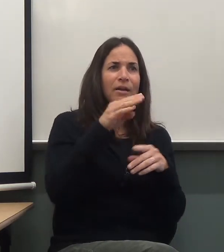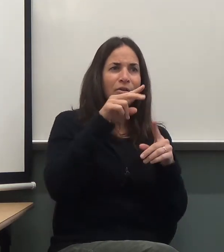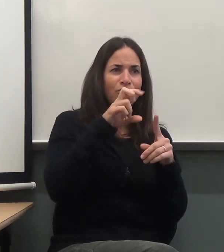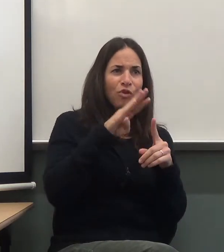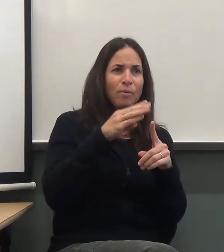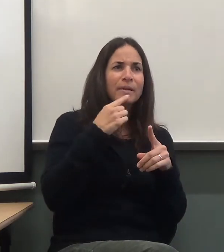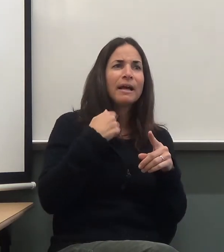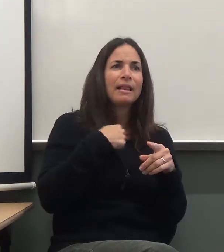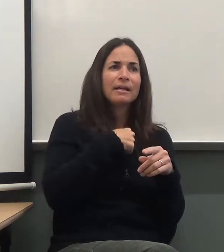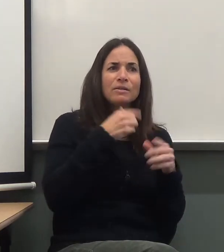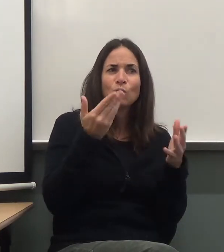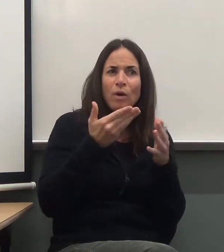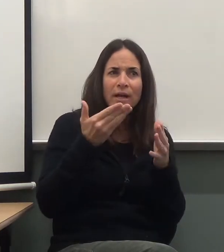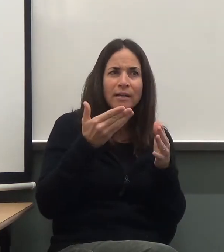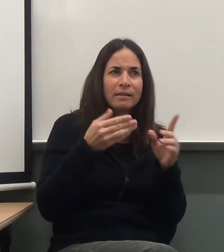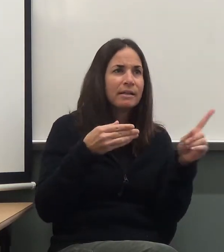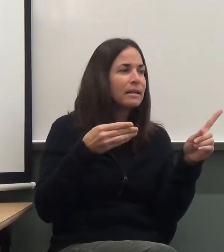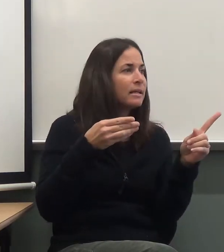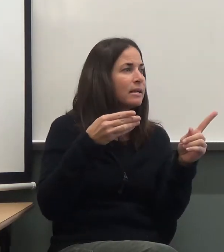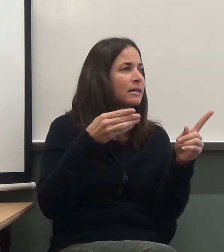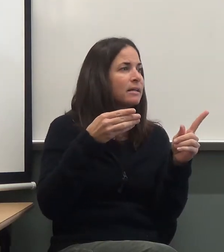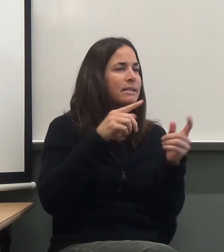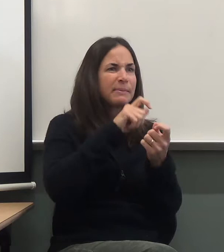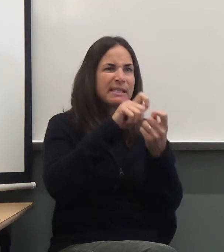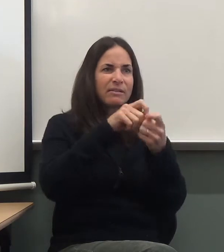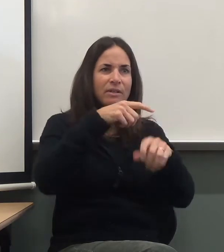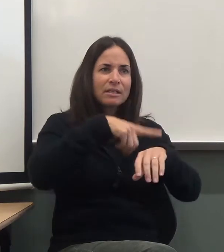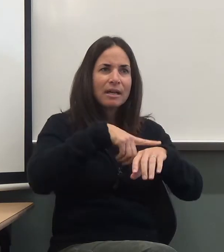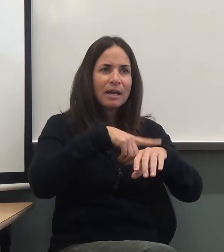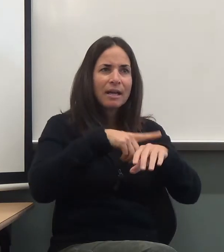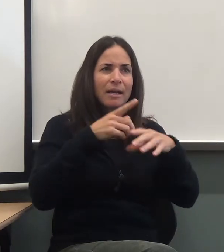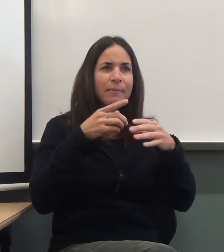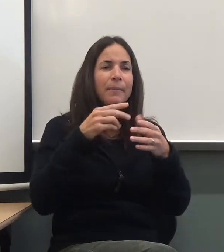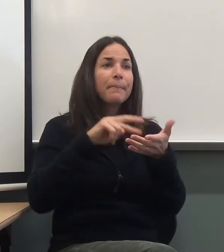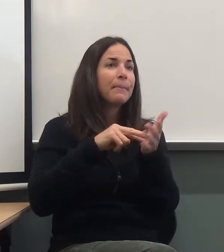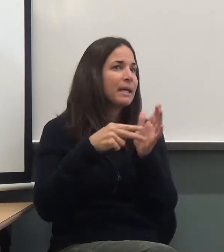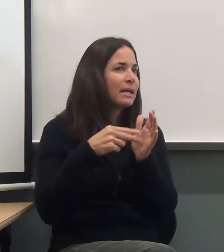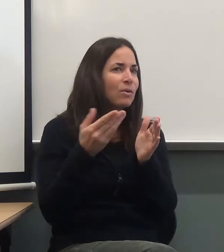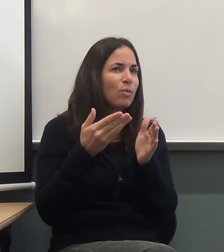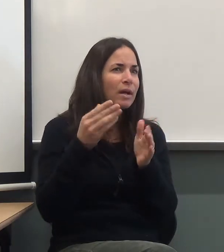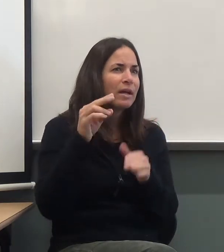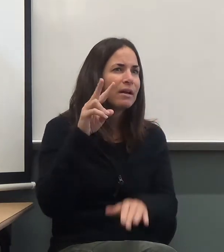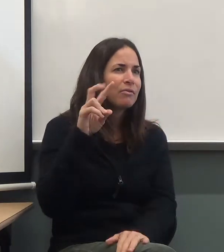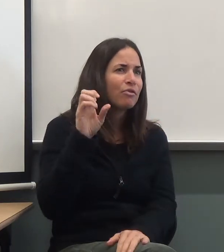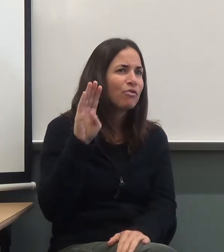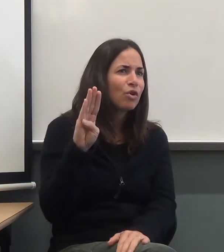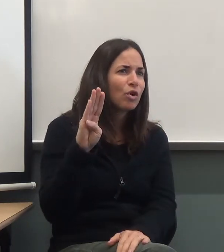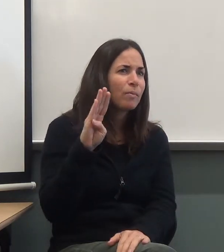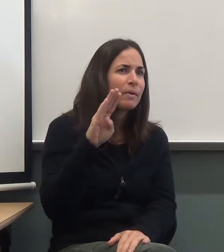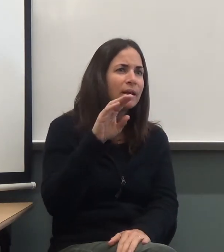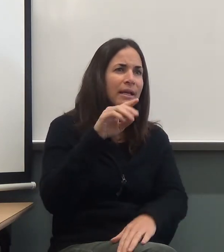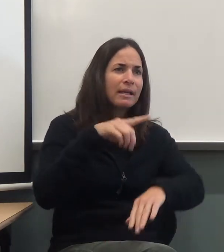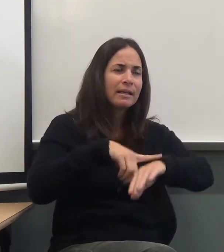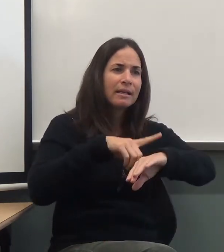Puts it at a certain time. Good. So meaning would be, Tense. there we go,